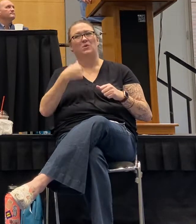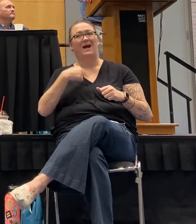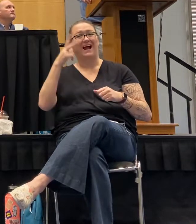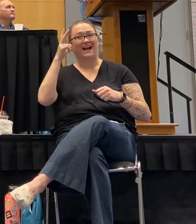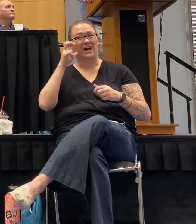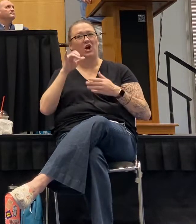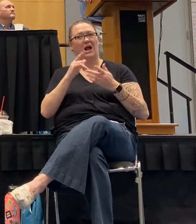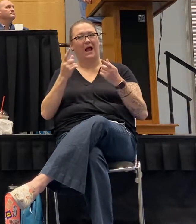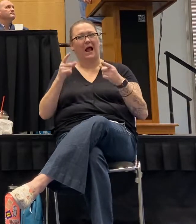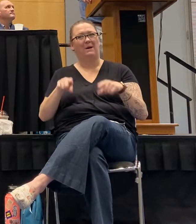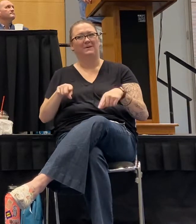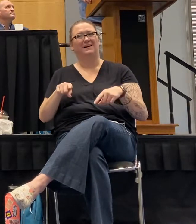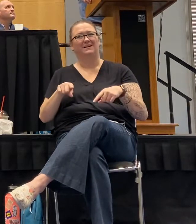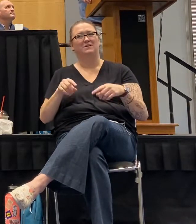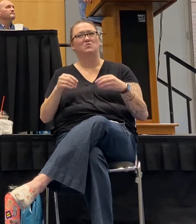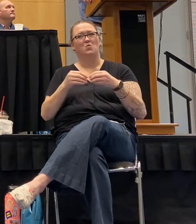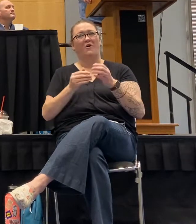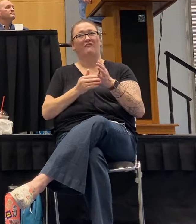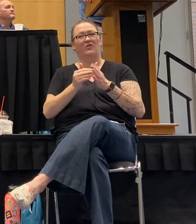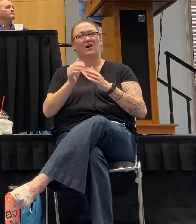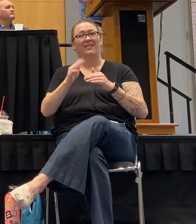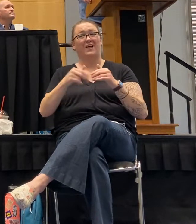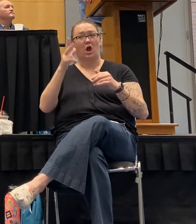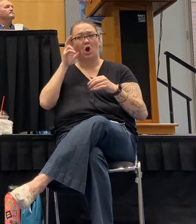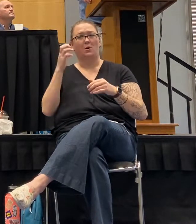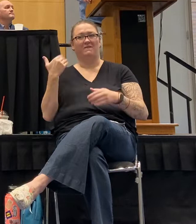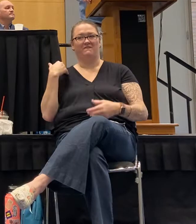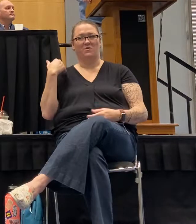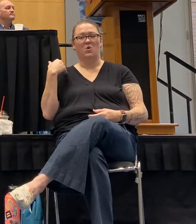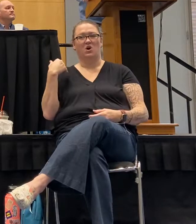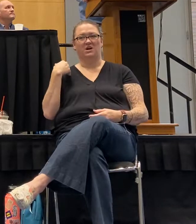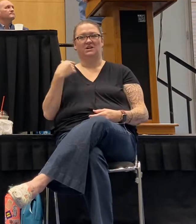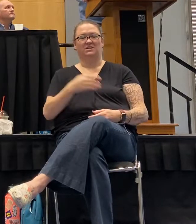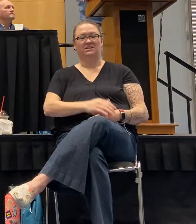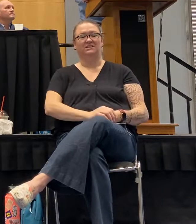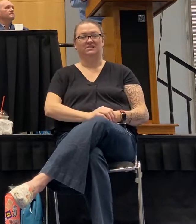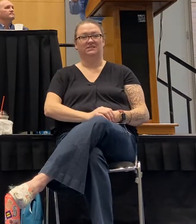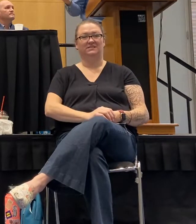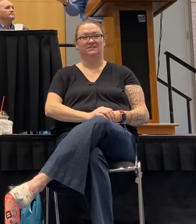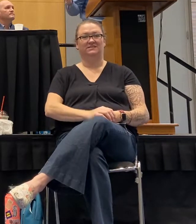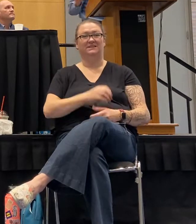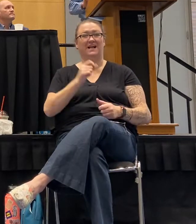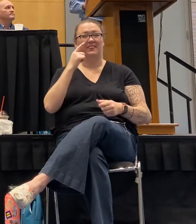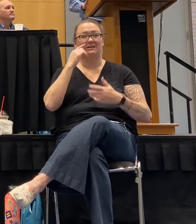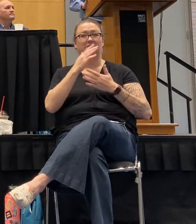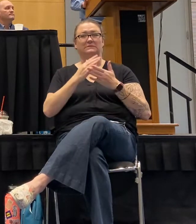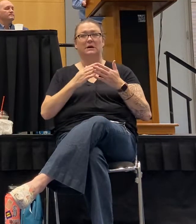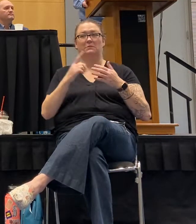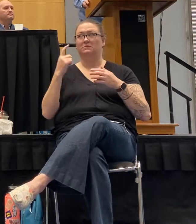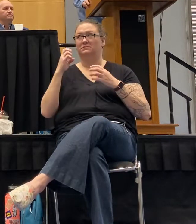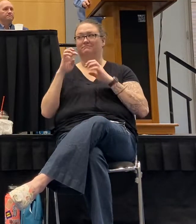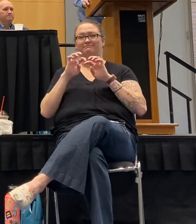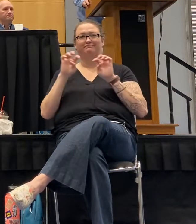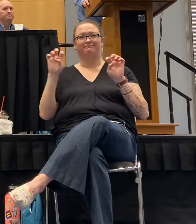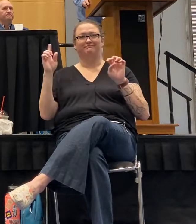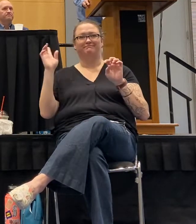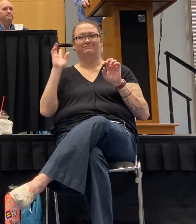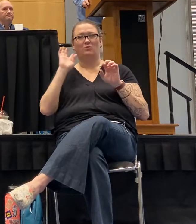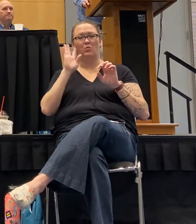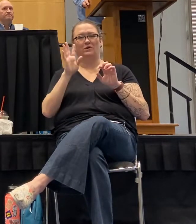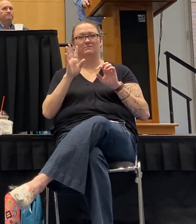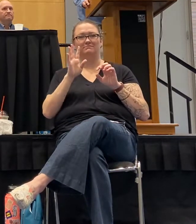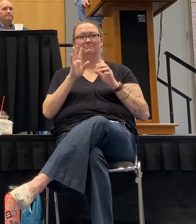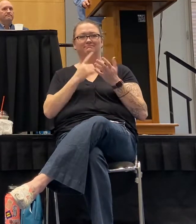that happening far more frequently than I heard previously. And I think some of the panelists will speak directly to